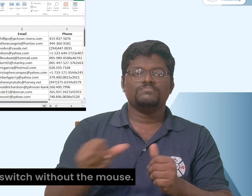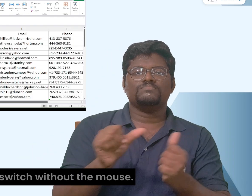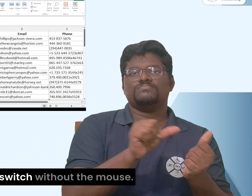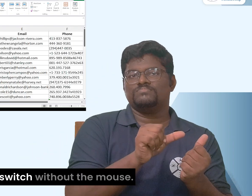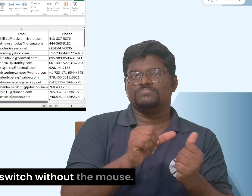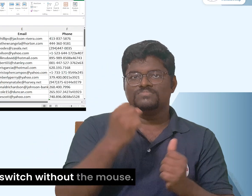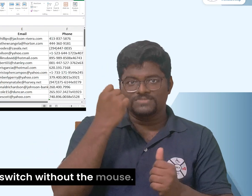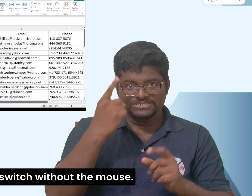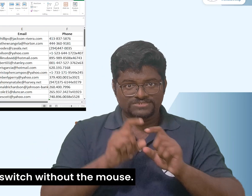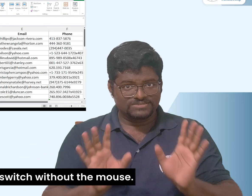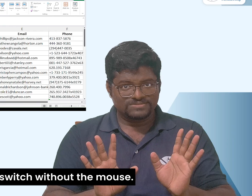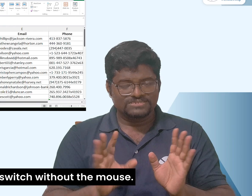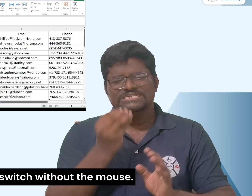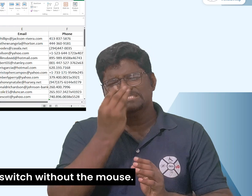Easy to switch without the mouse.